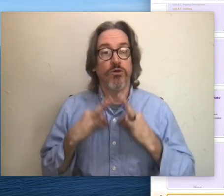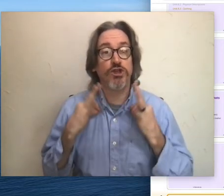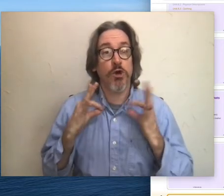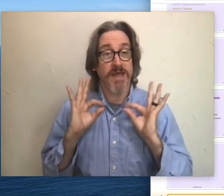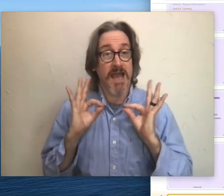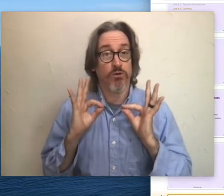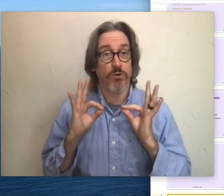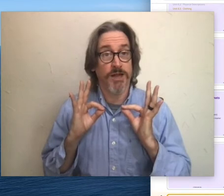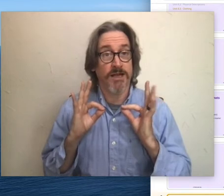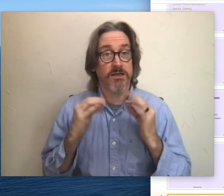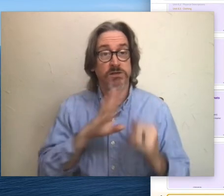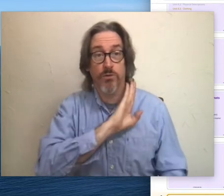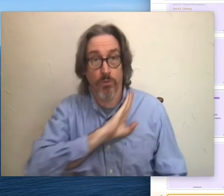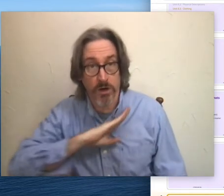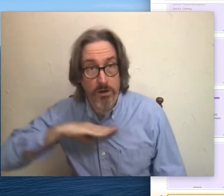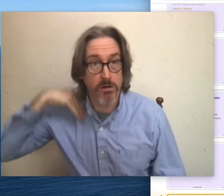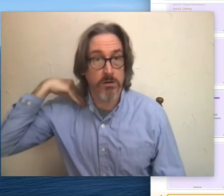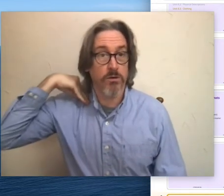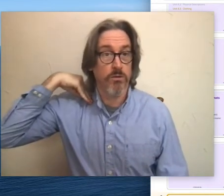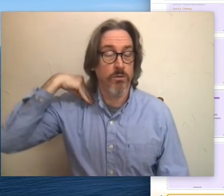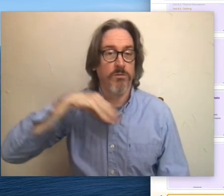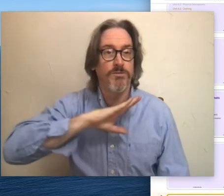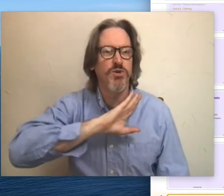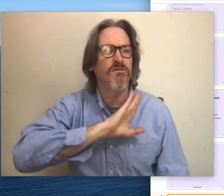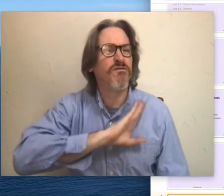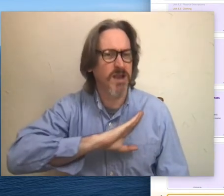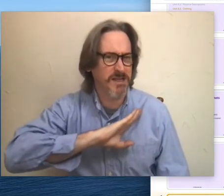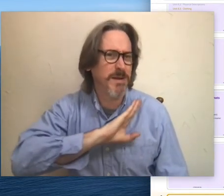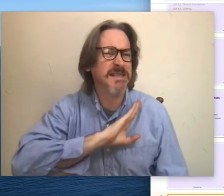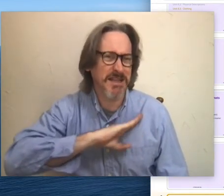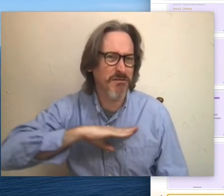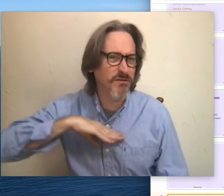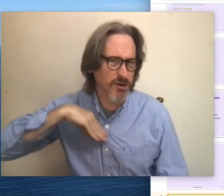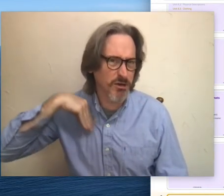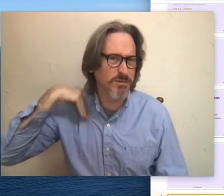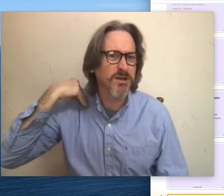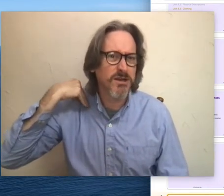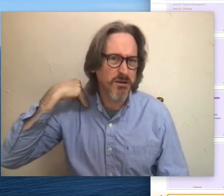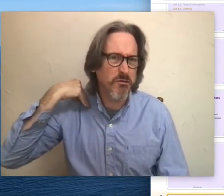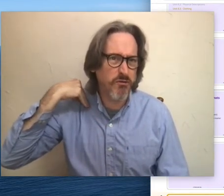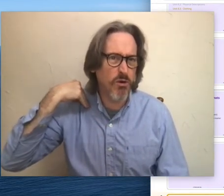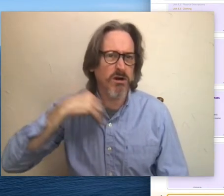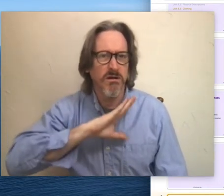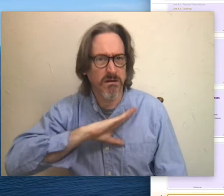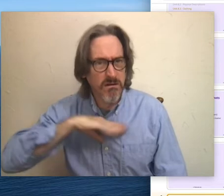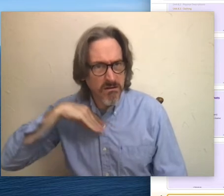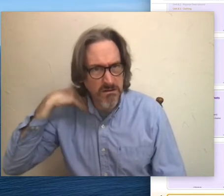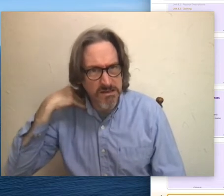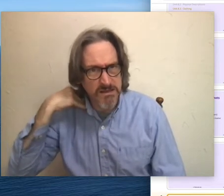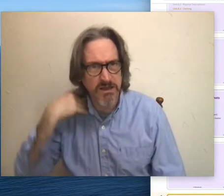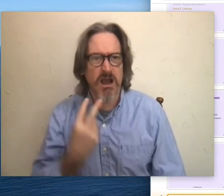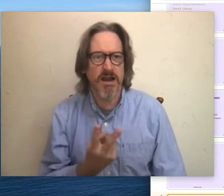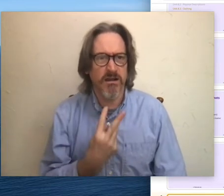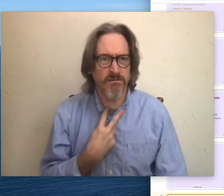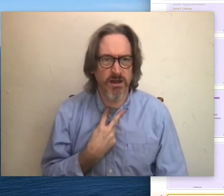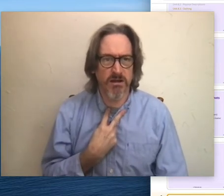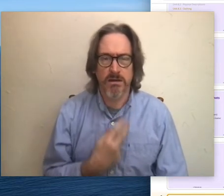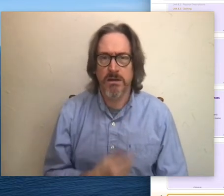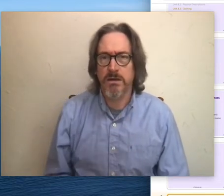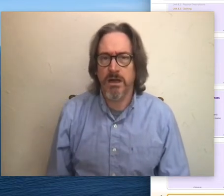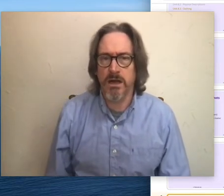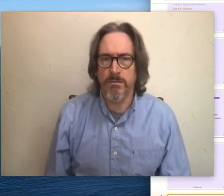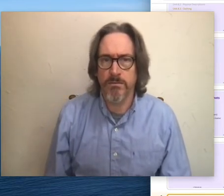we will show the actual necklace where we'll do it's basically a verb for this, the cut of